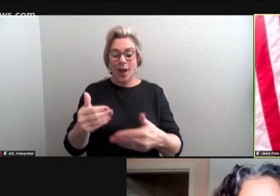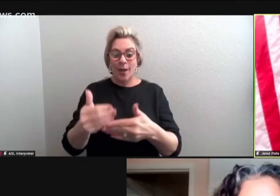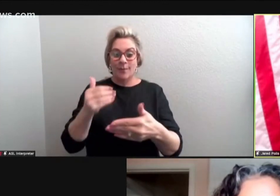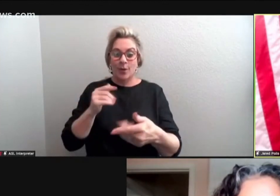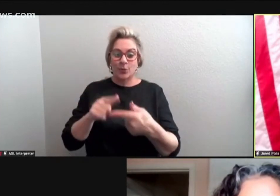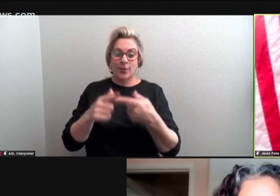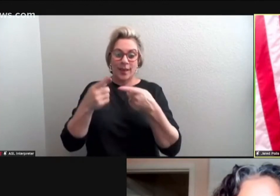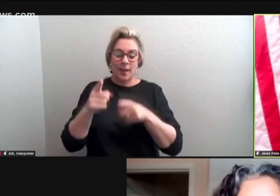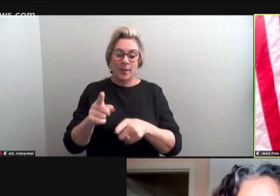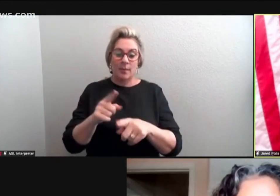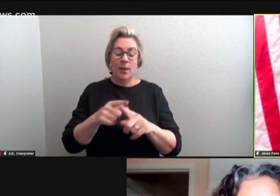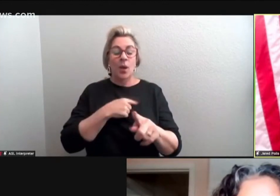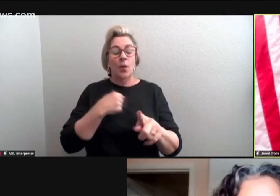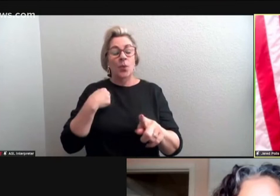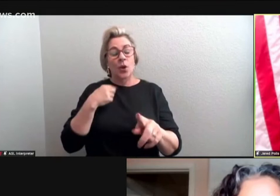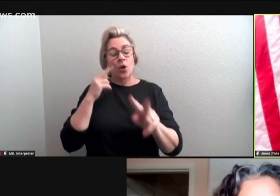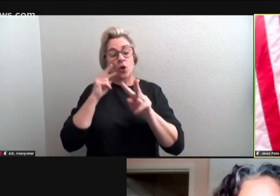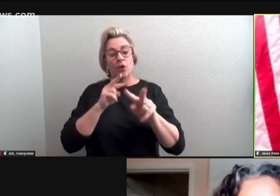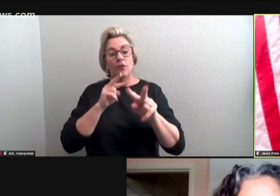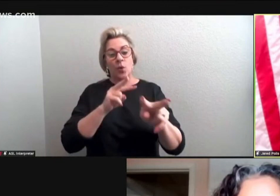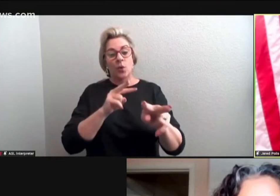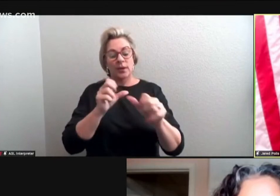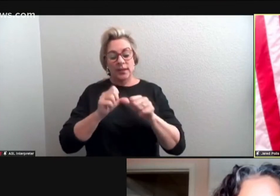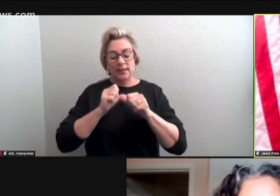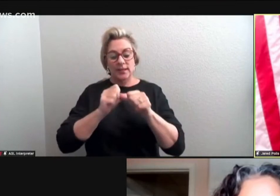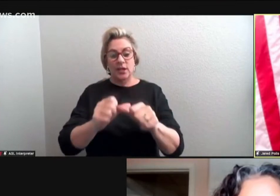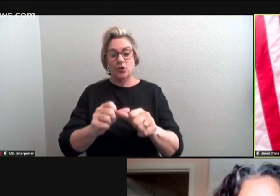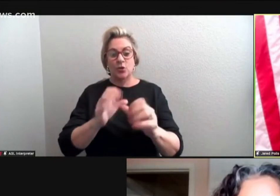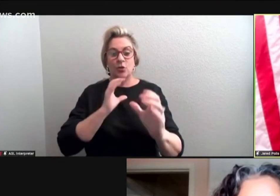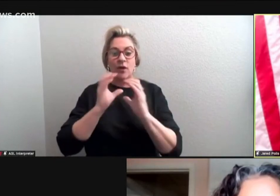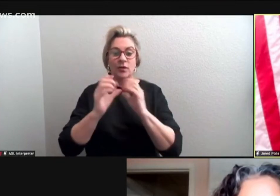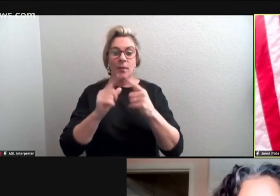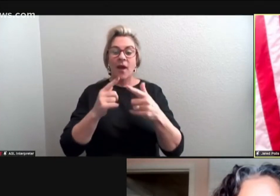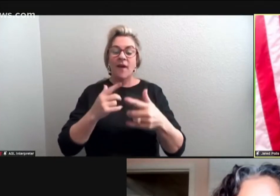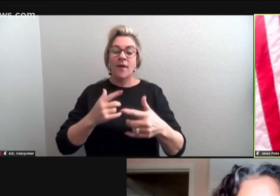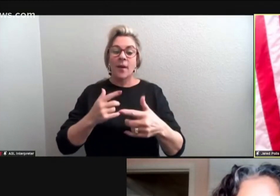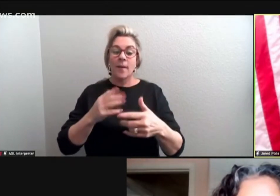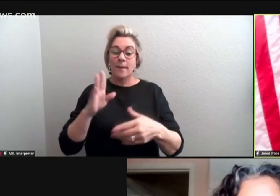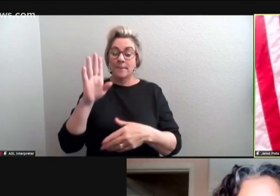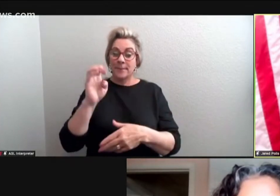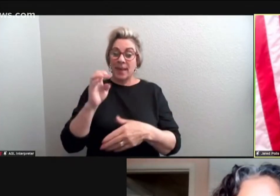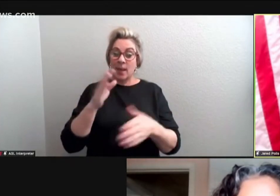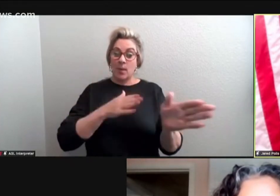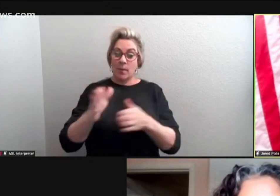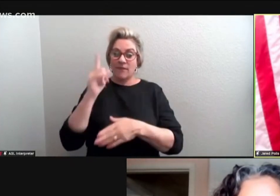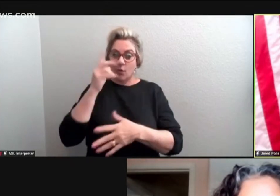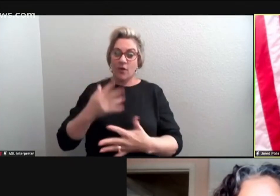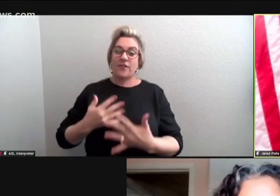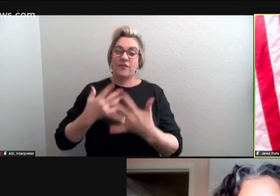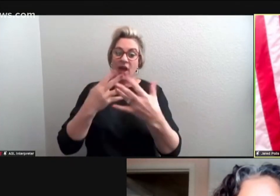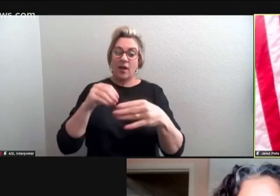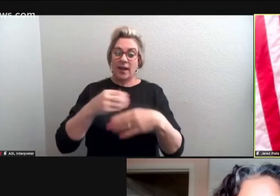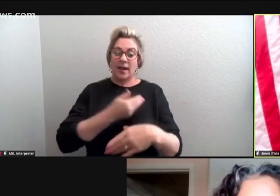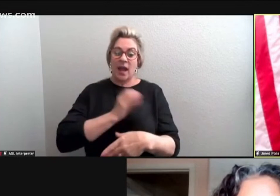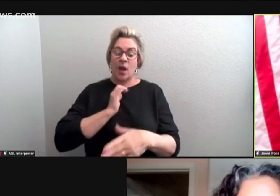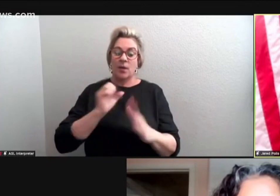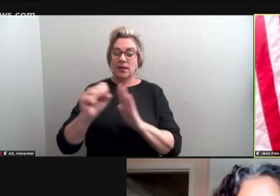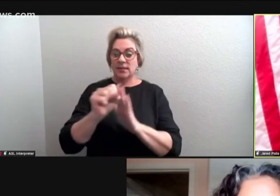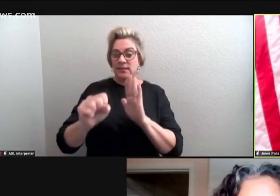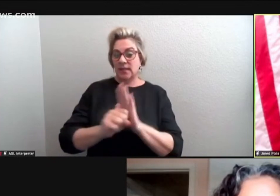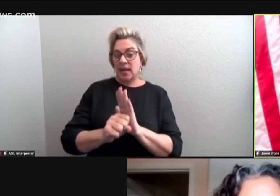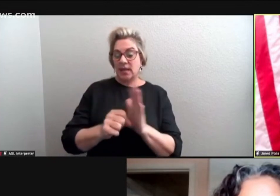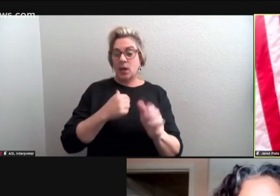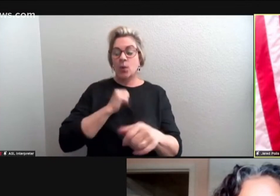event. We look forward to continuing the conversation with the legislature about fire preparedness in our state. We've already worked with them to fund an